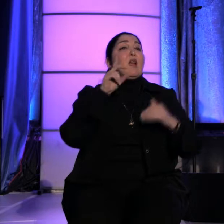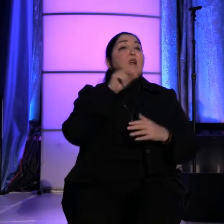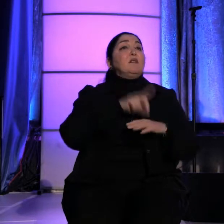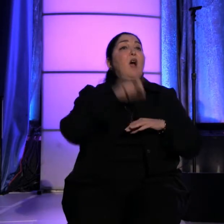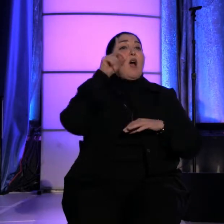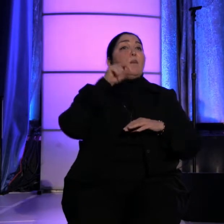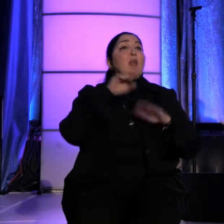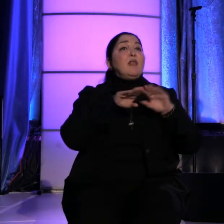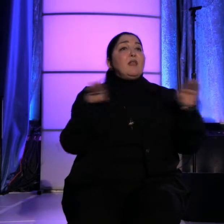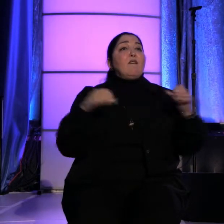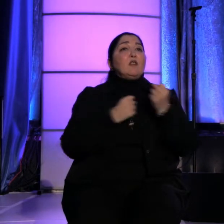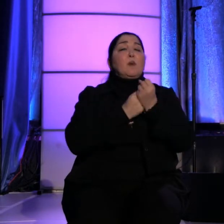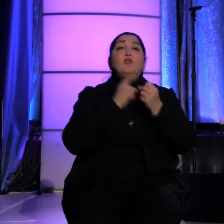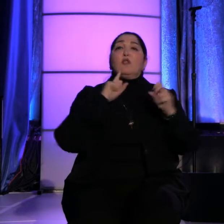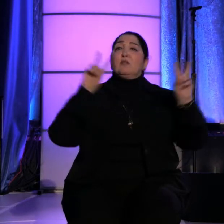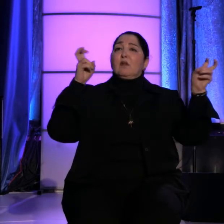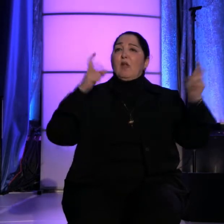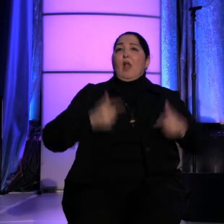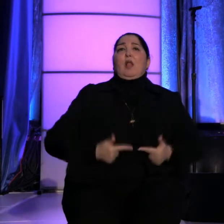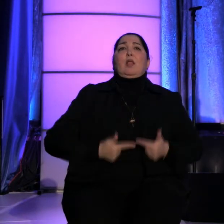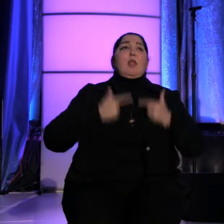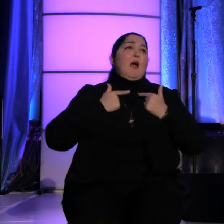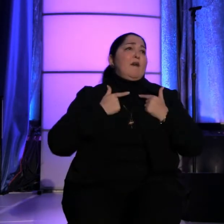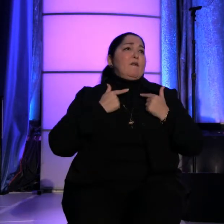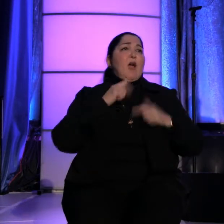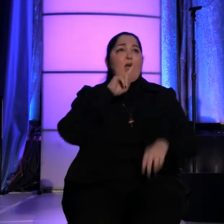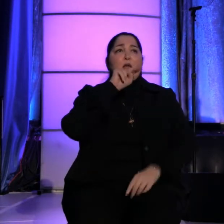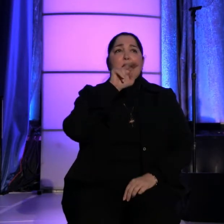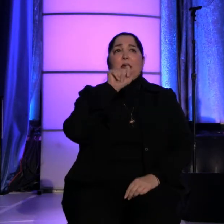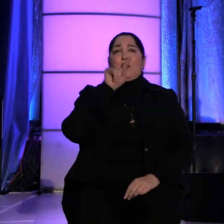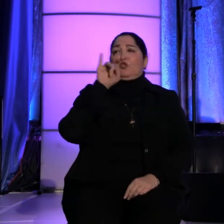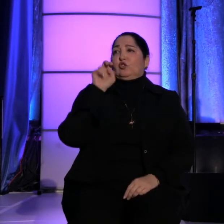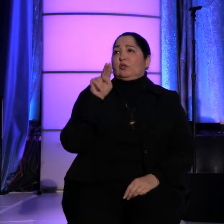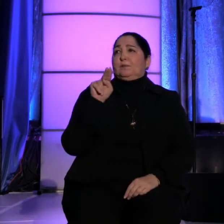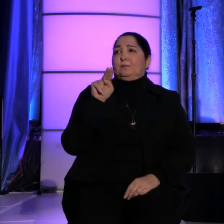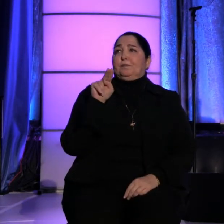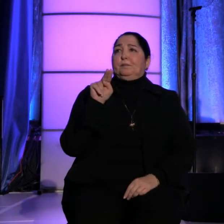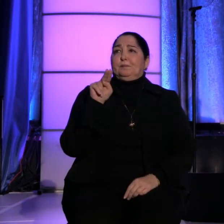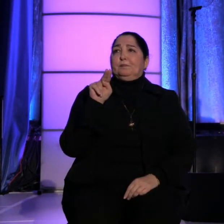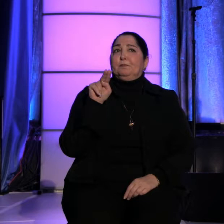Live Nation. May I have a round of applause for them, please.